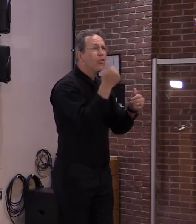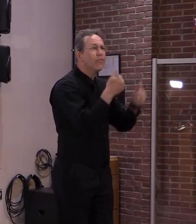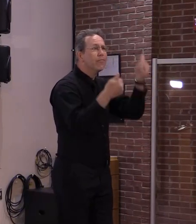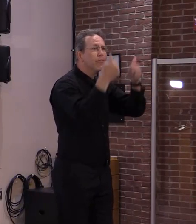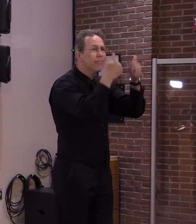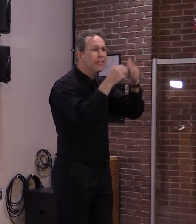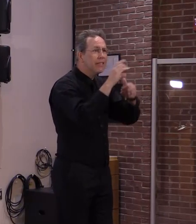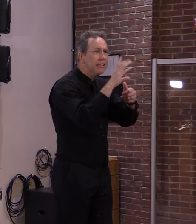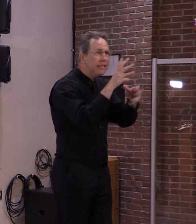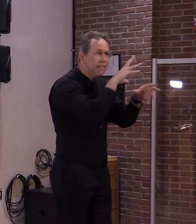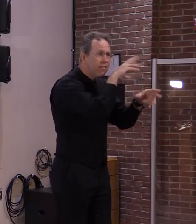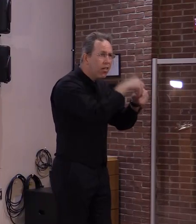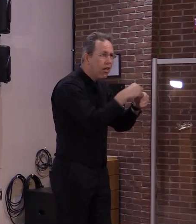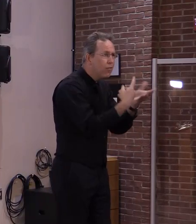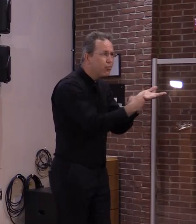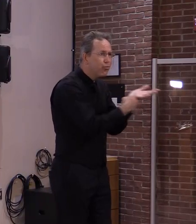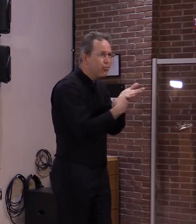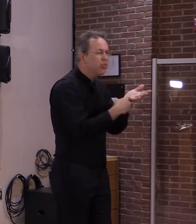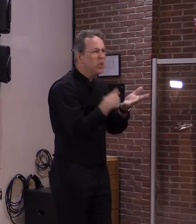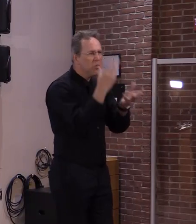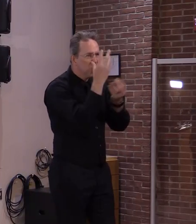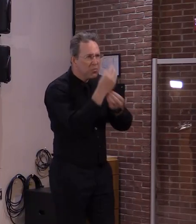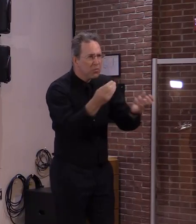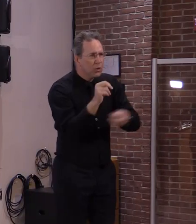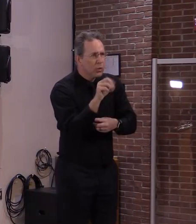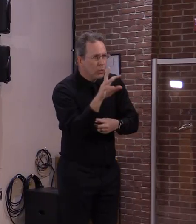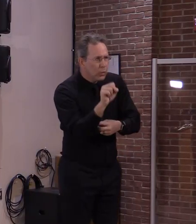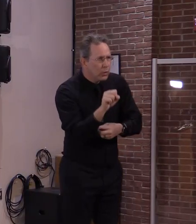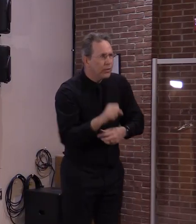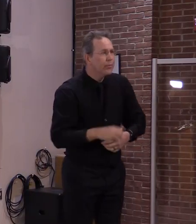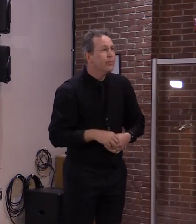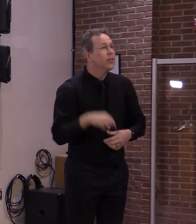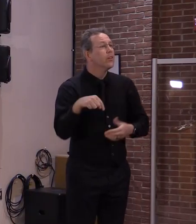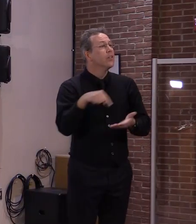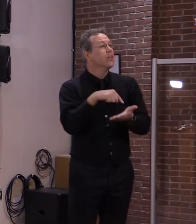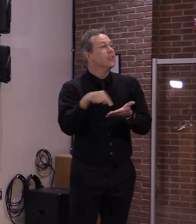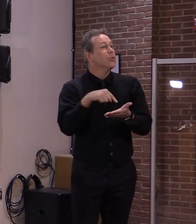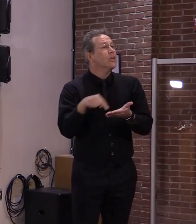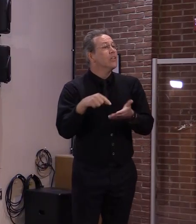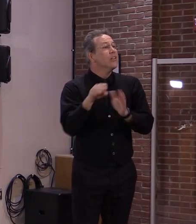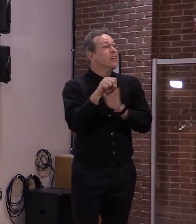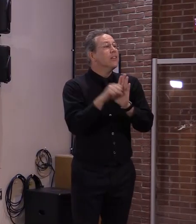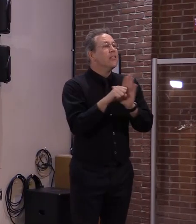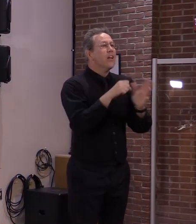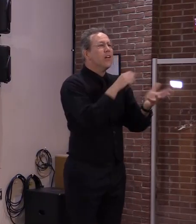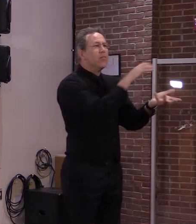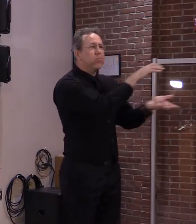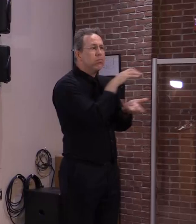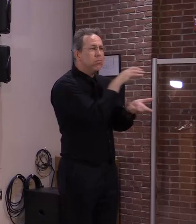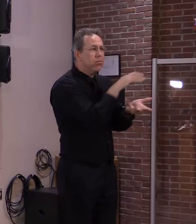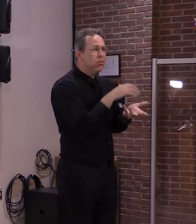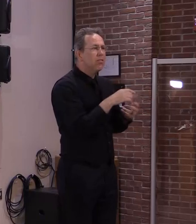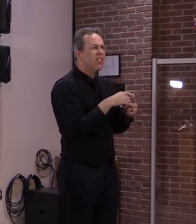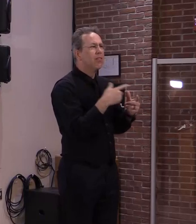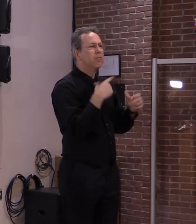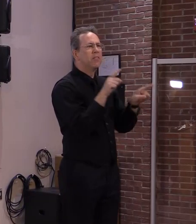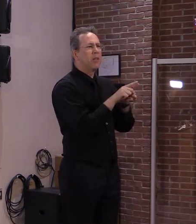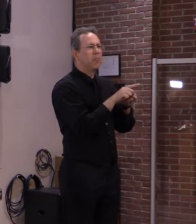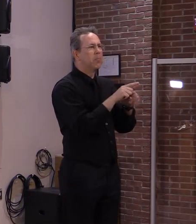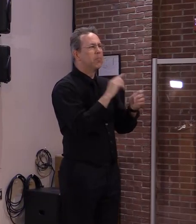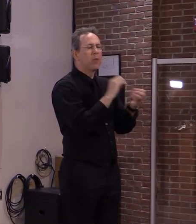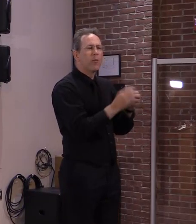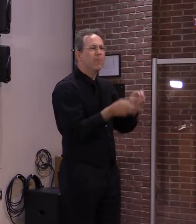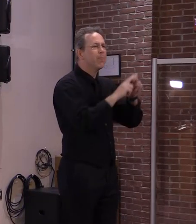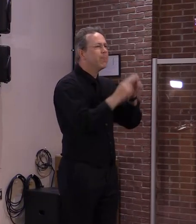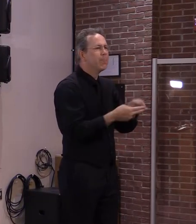what we heard. This week, our state supply will be level. It won't go up, won't go down. But